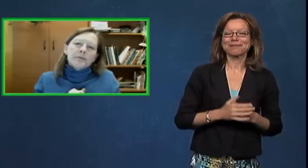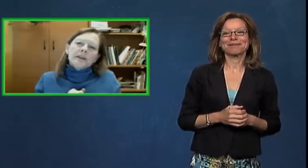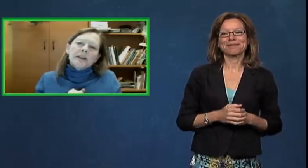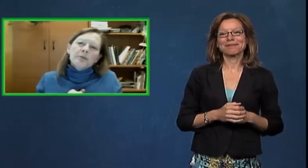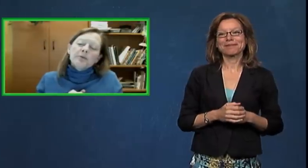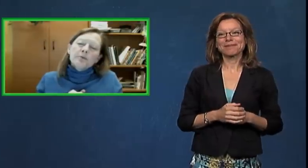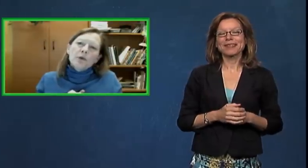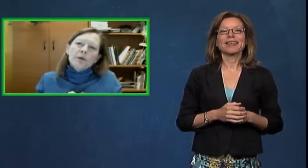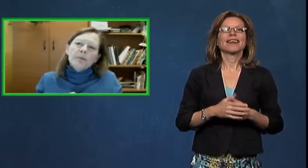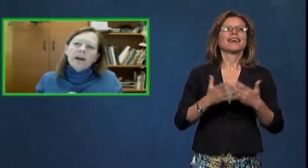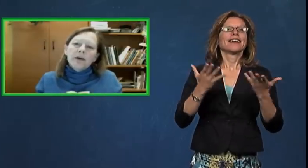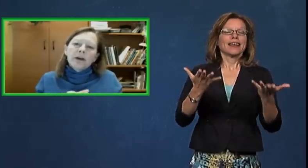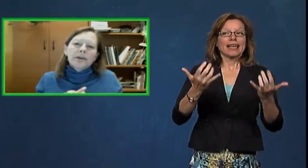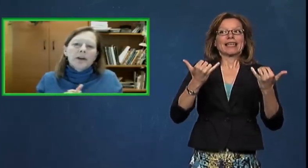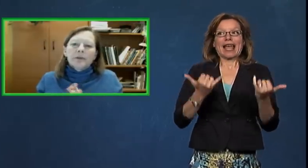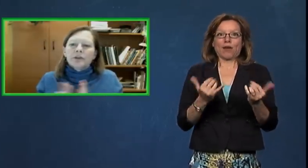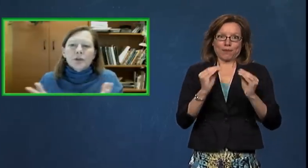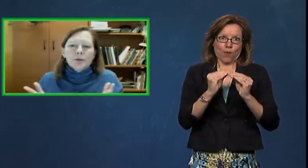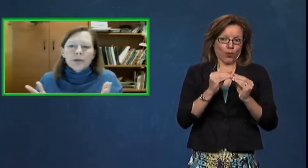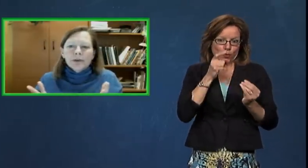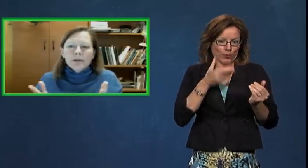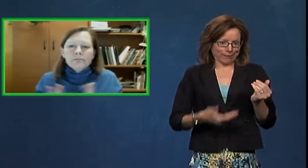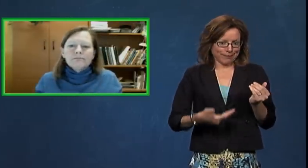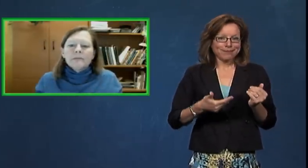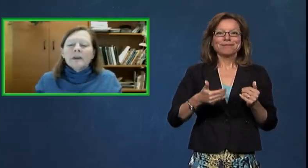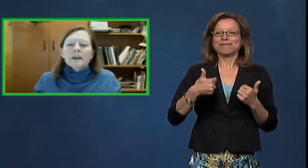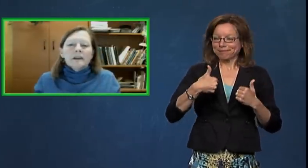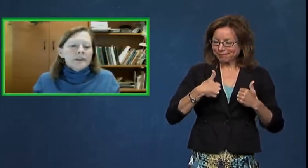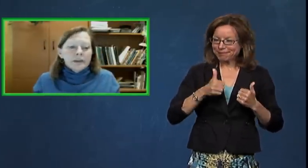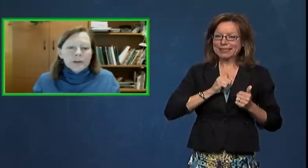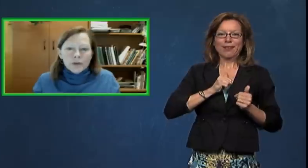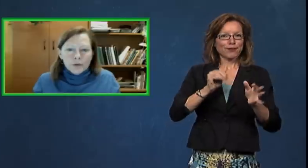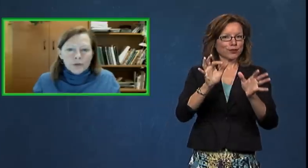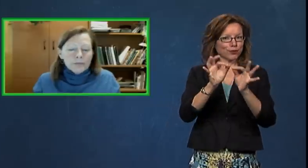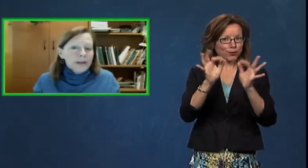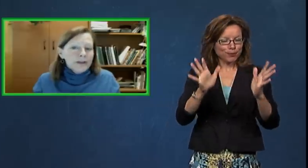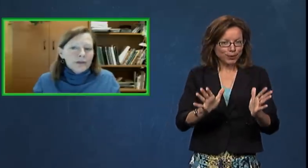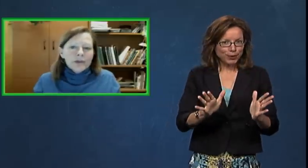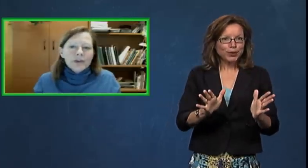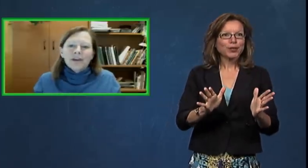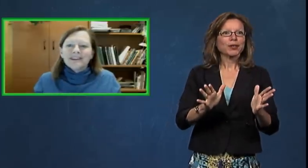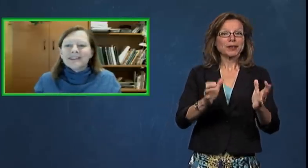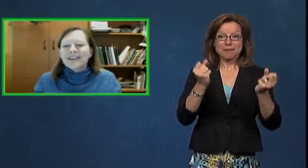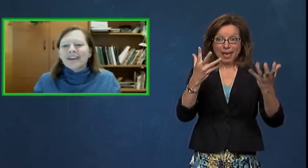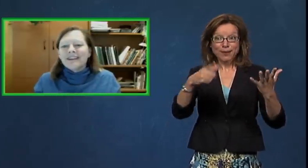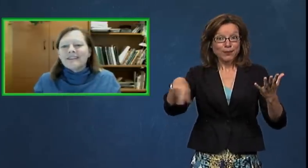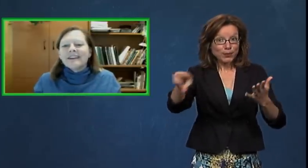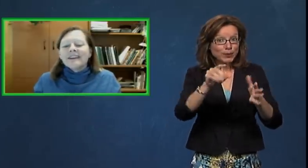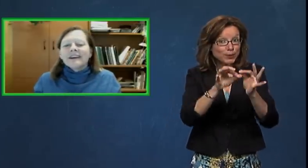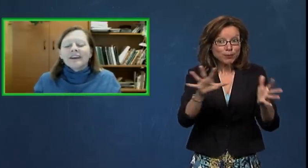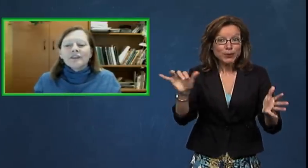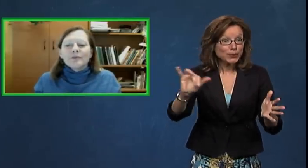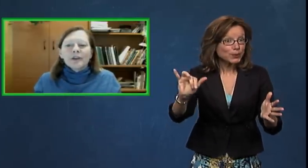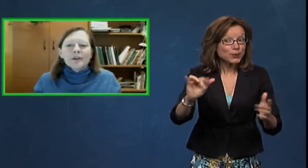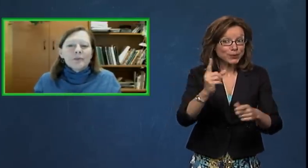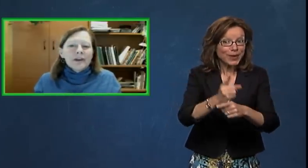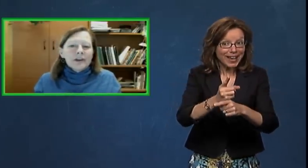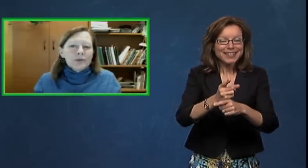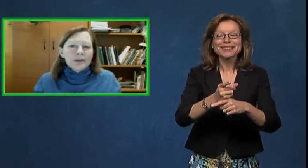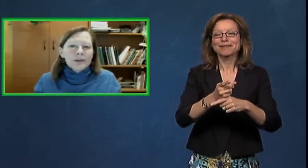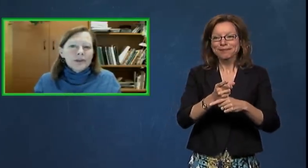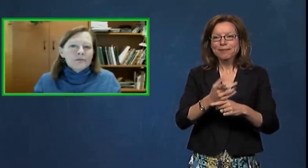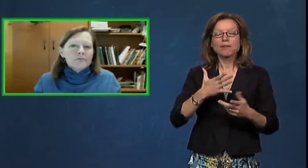A little bit more background. I'm an interpreter, as I know many of you in the audience are. I have spent